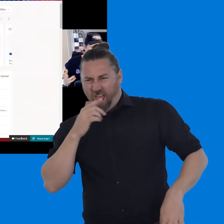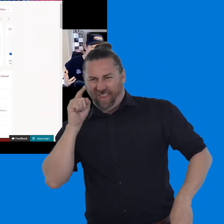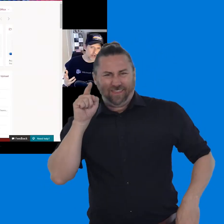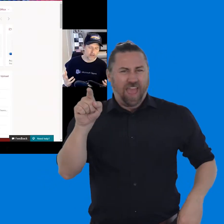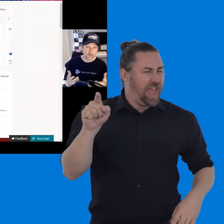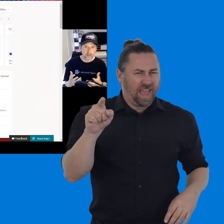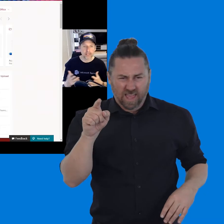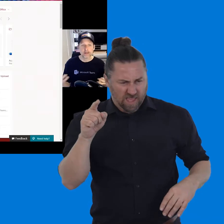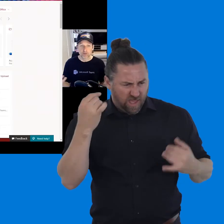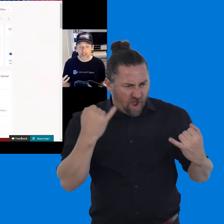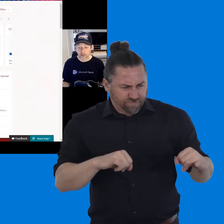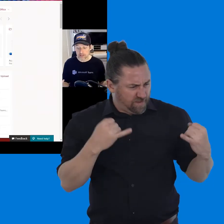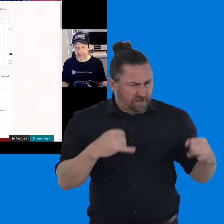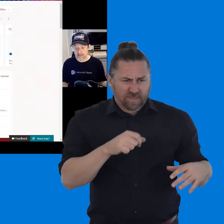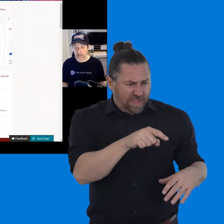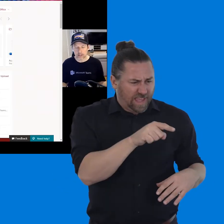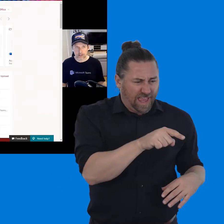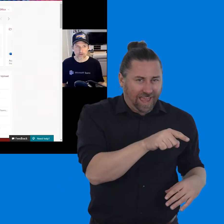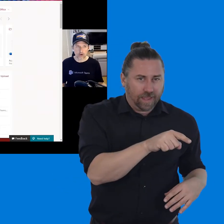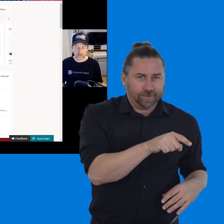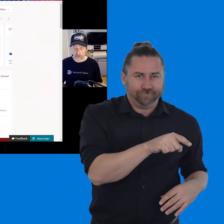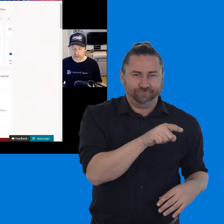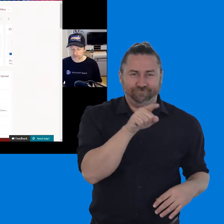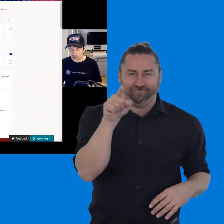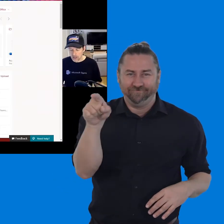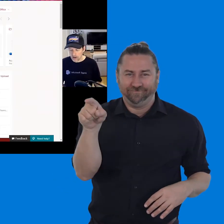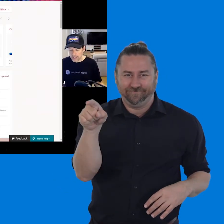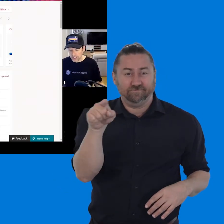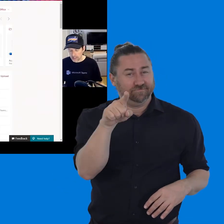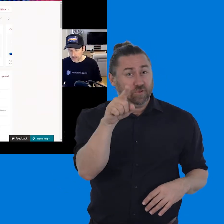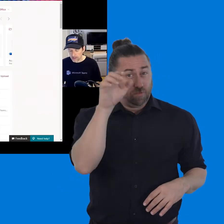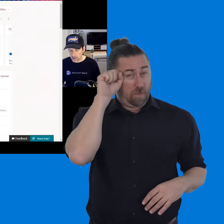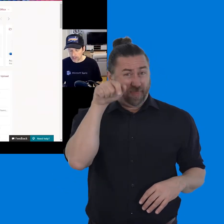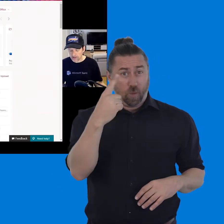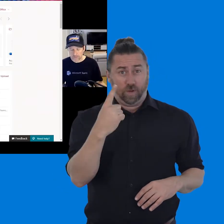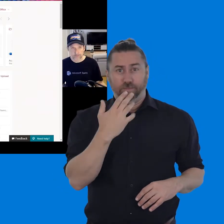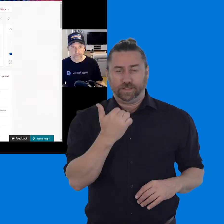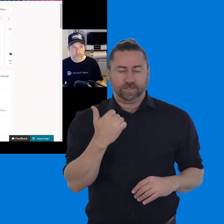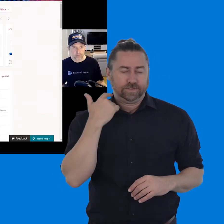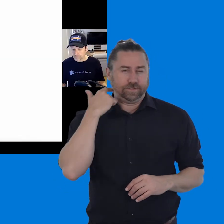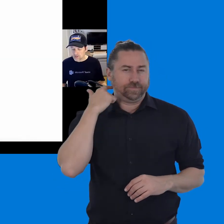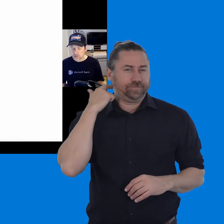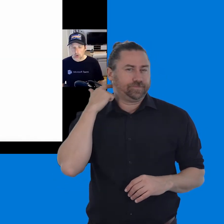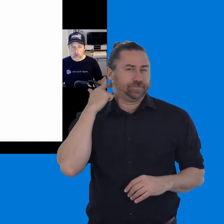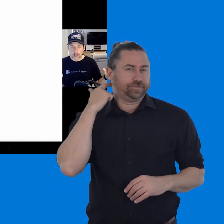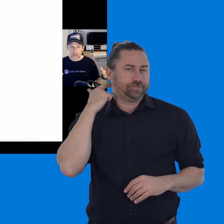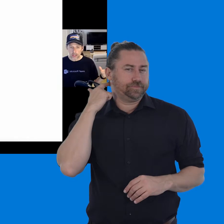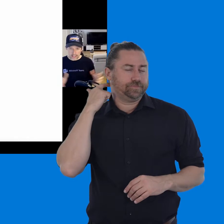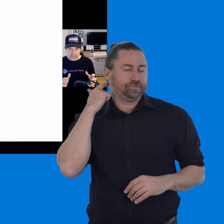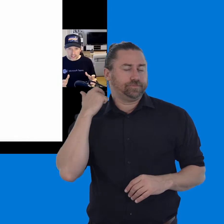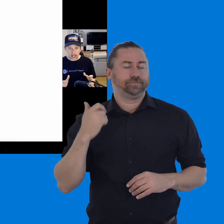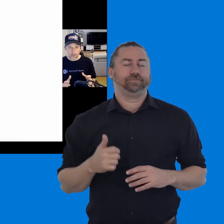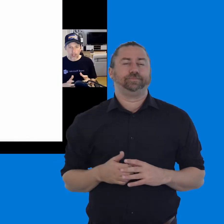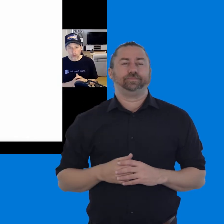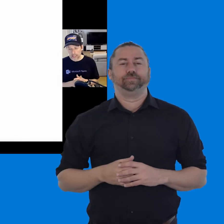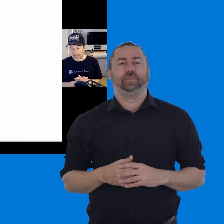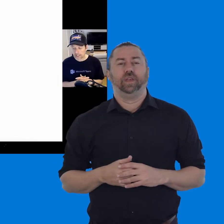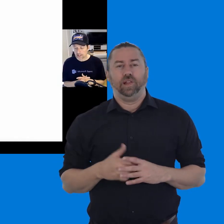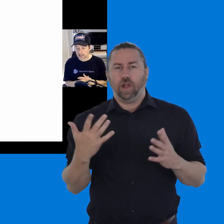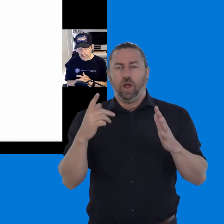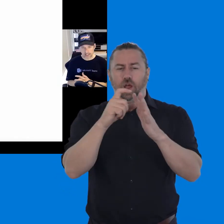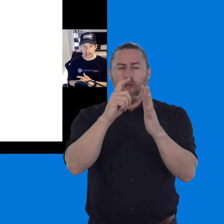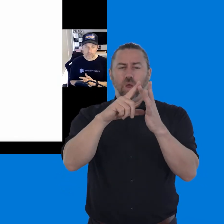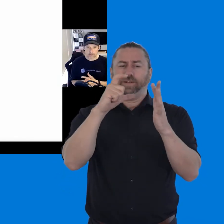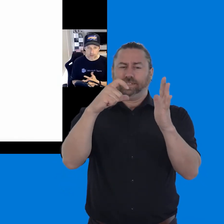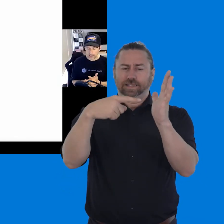hey, why isn't it working for me? It's because basically you're in the wrong version. All right, so keep that in mind. So let's start by looking